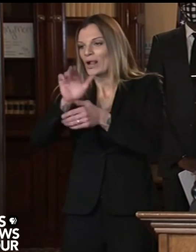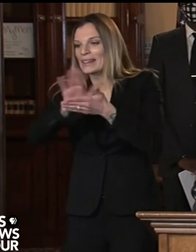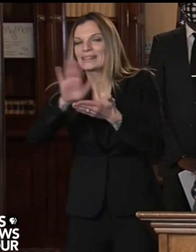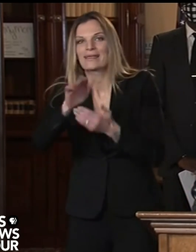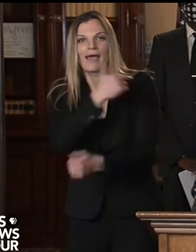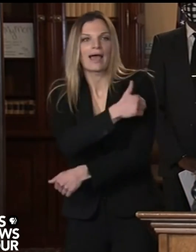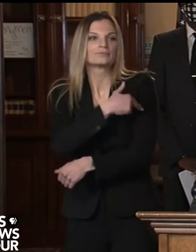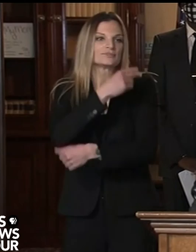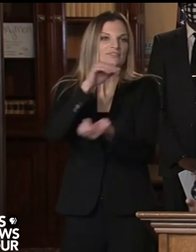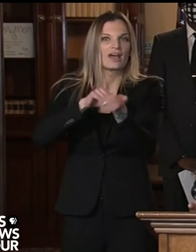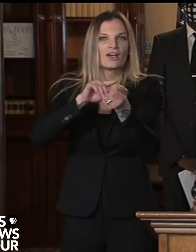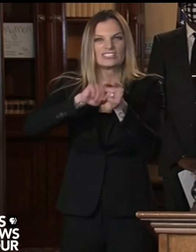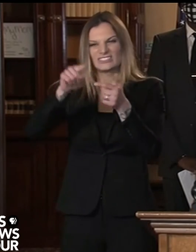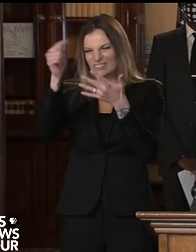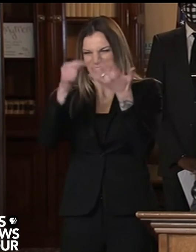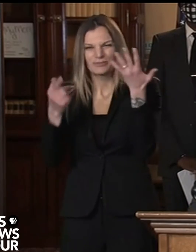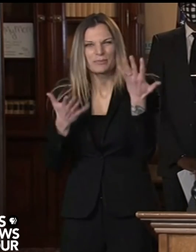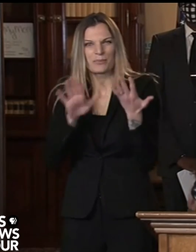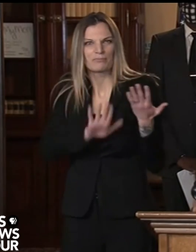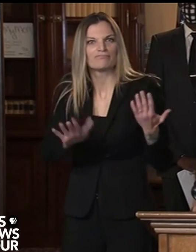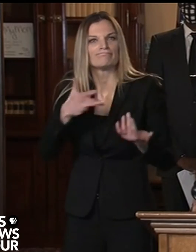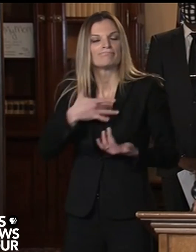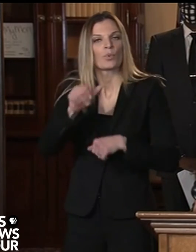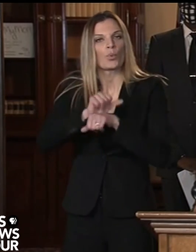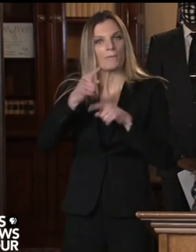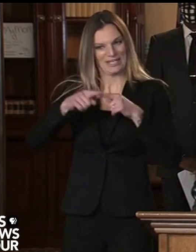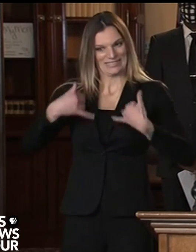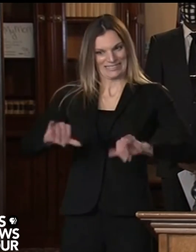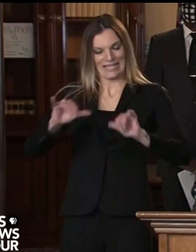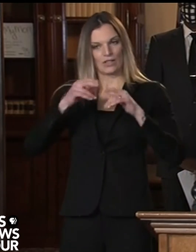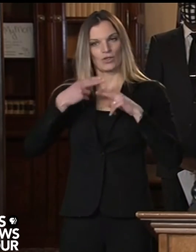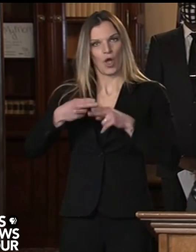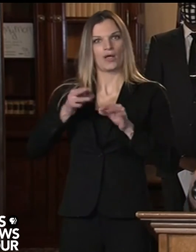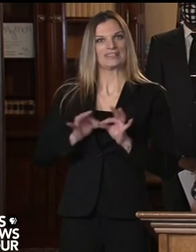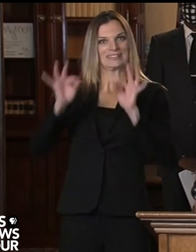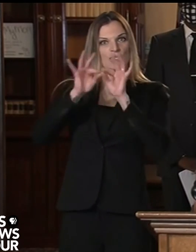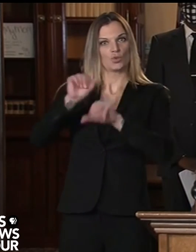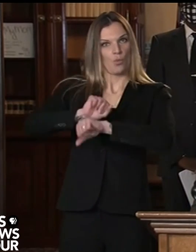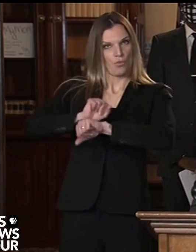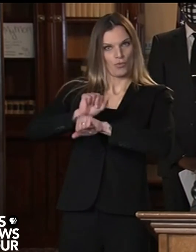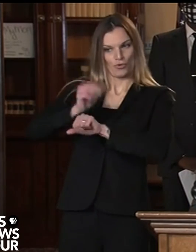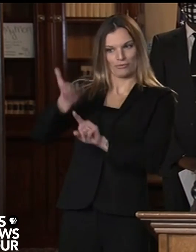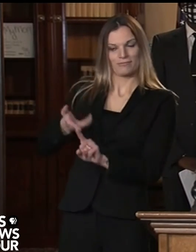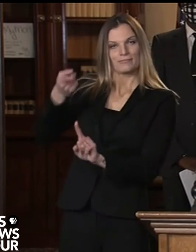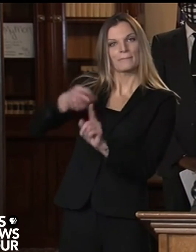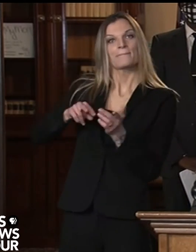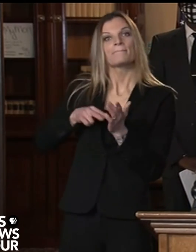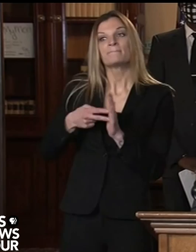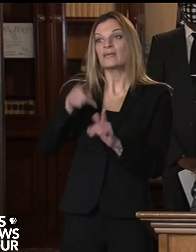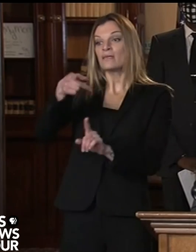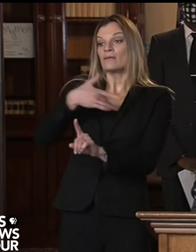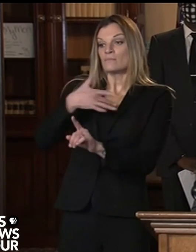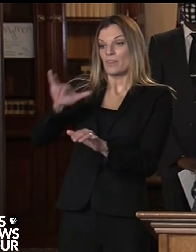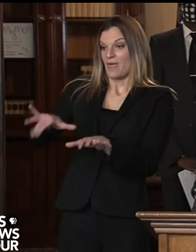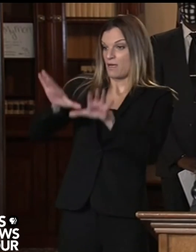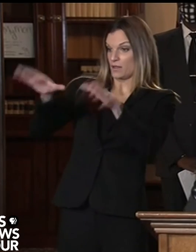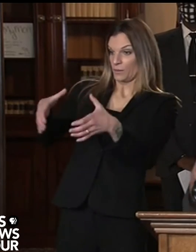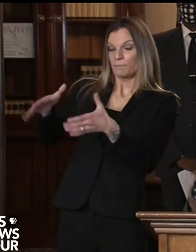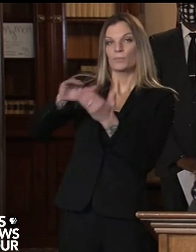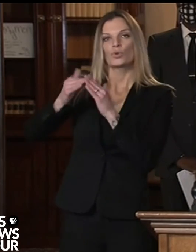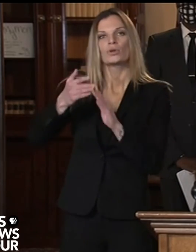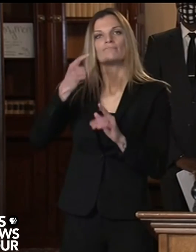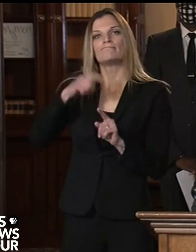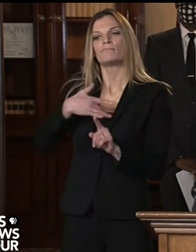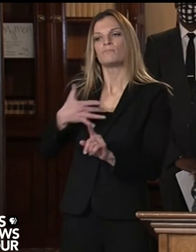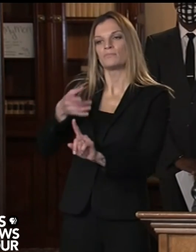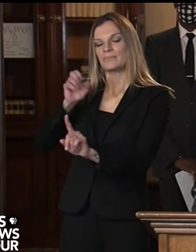so they had to work in our grocery stores or drive our buses. So it's really about exposure and equity when it comes to